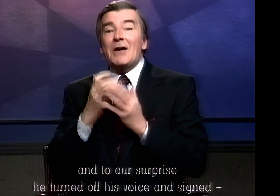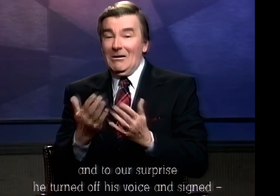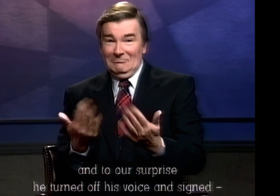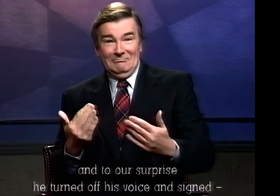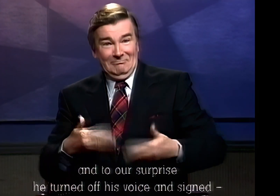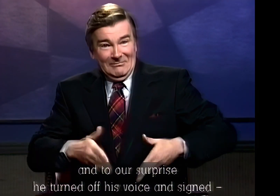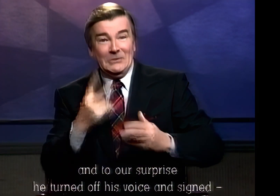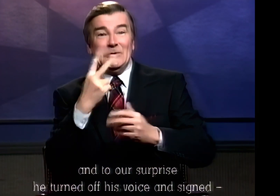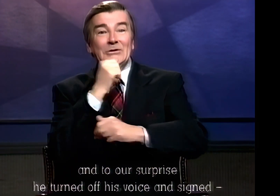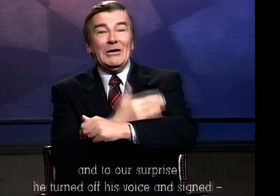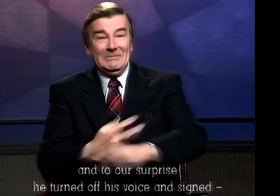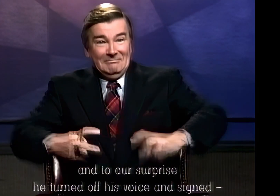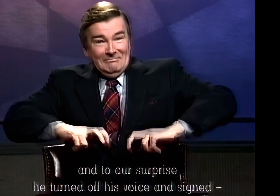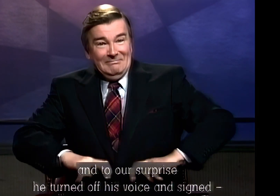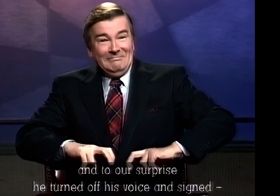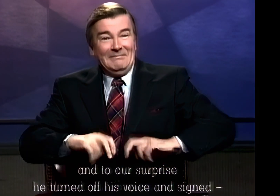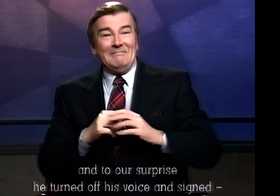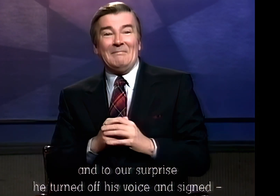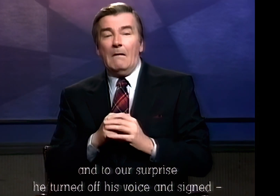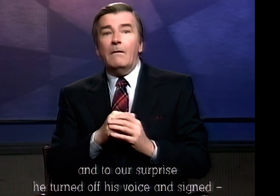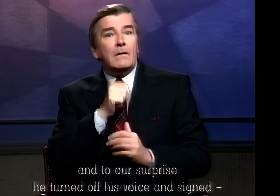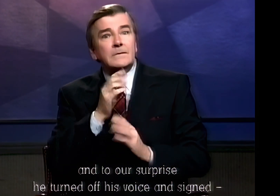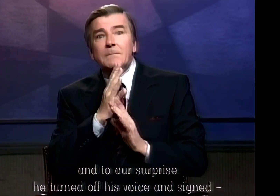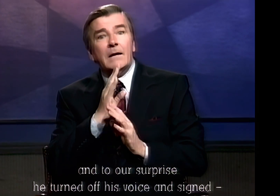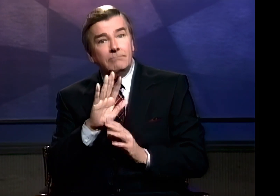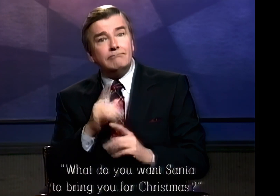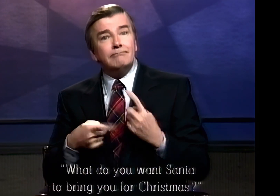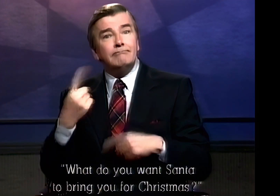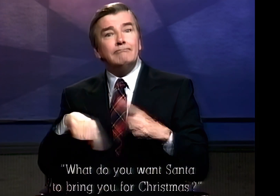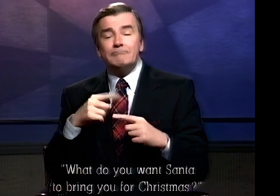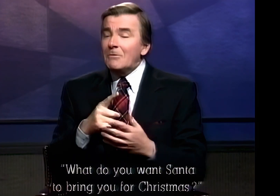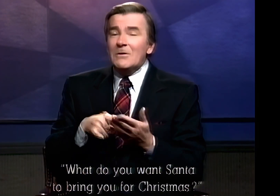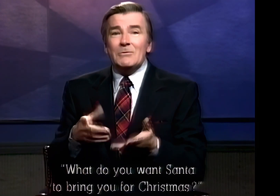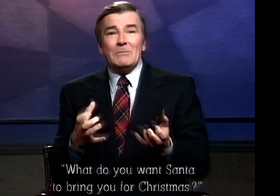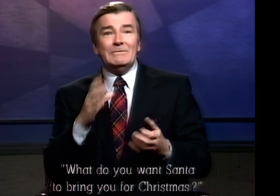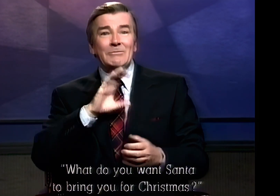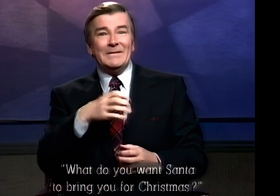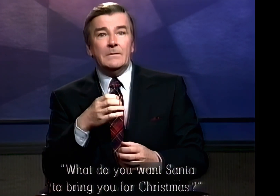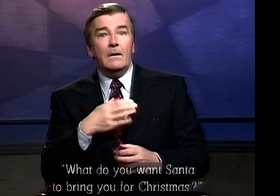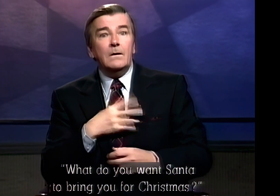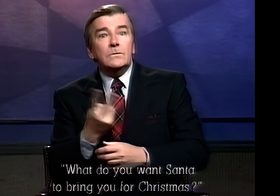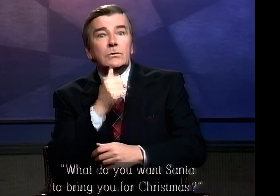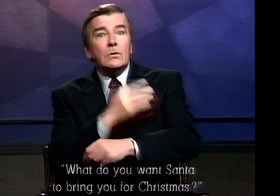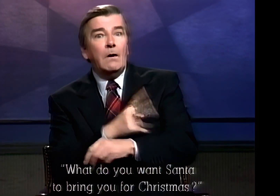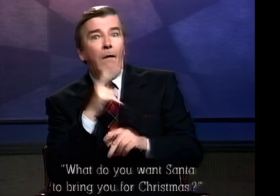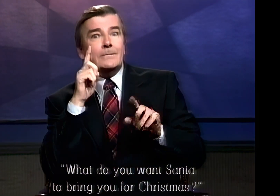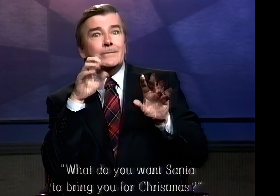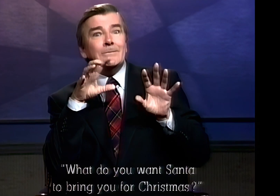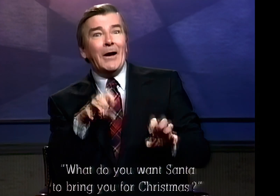girls on his lap, and to our surprise, he turned off his voice and signed. "What do you want Santa to bring you for Christmas?" My daughters were